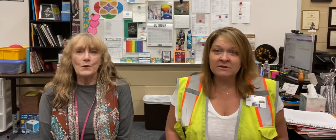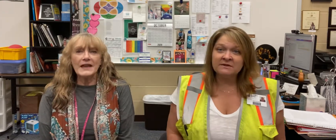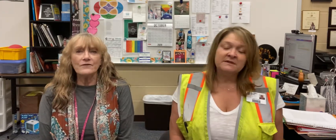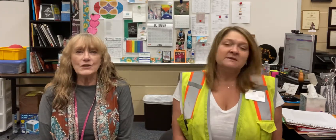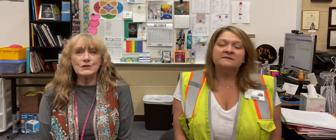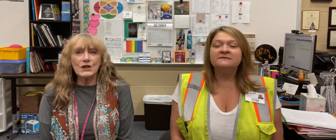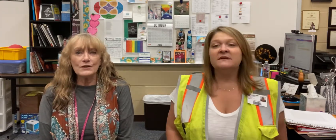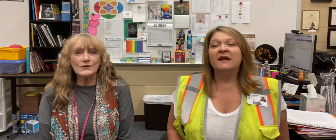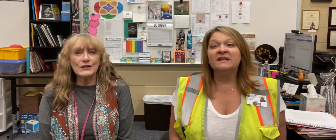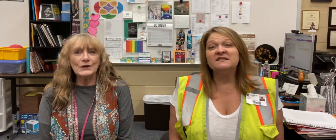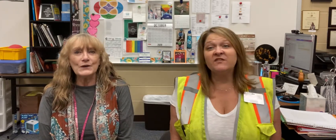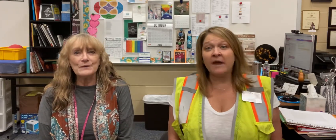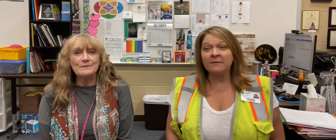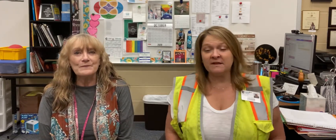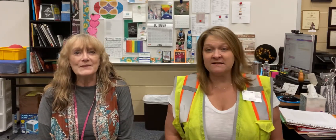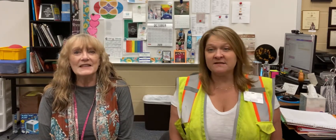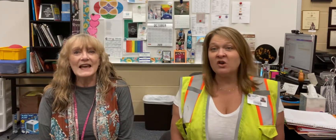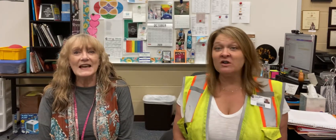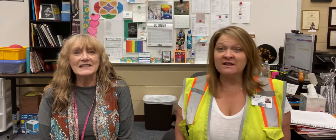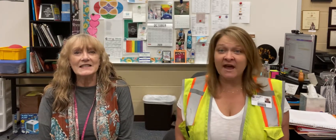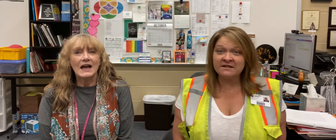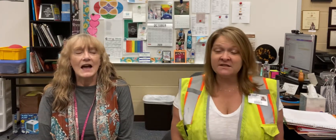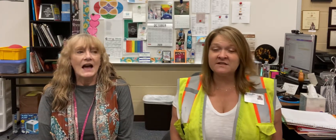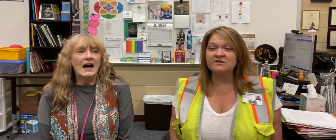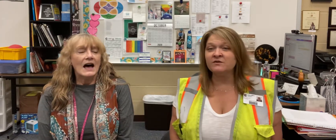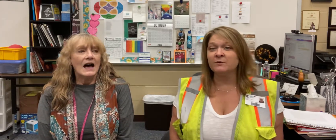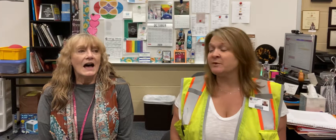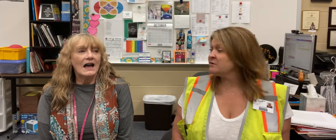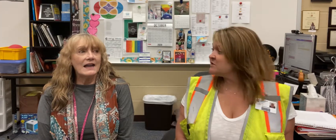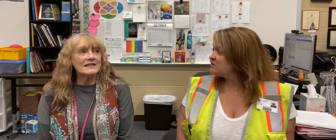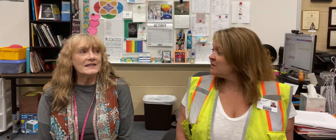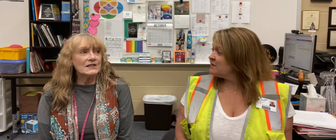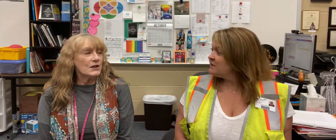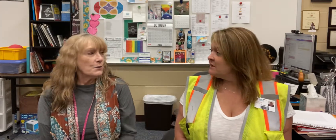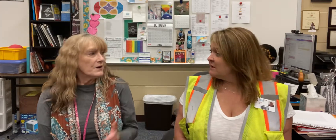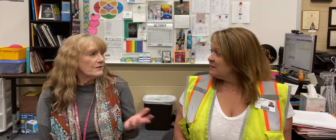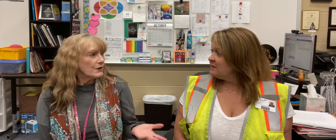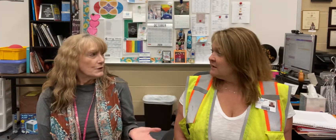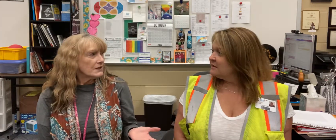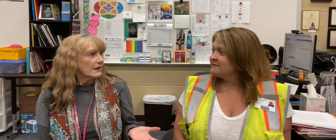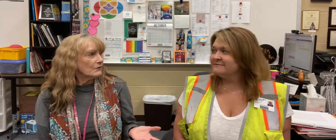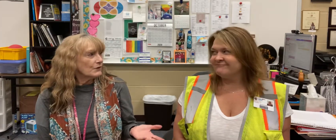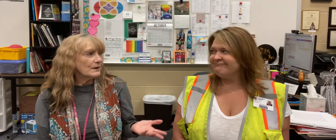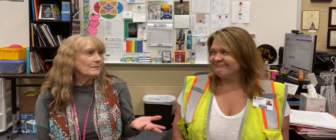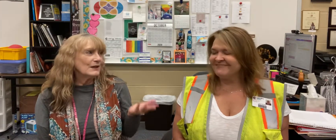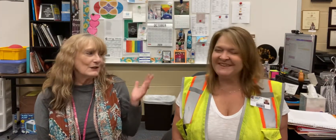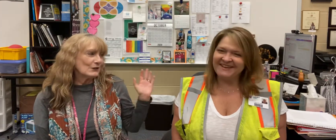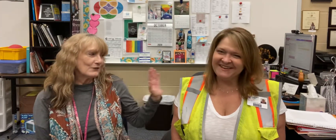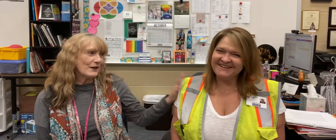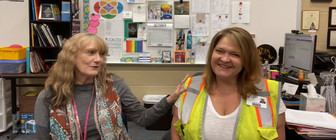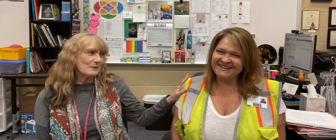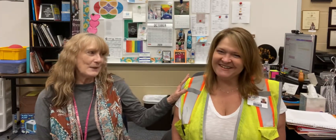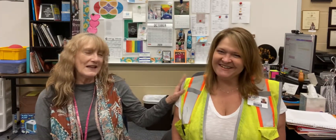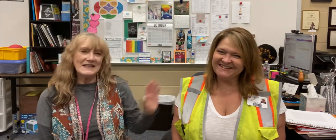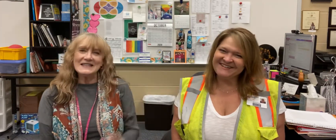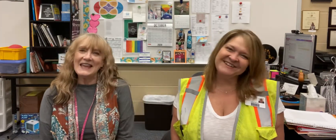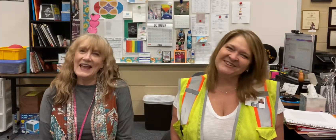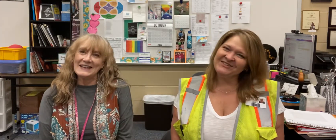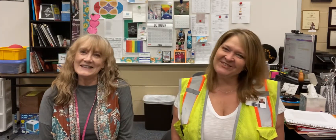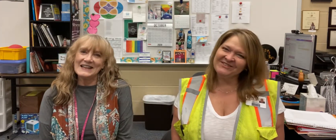have a new song for and you. And it's fabulous. It's called Land of the Silver Birch. And it's another one of those that come from your favorite place, Canada. It's